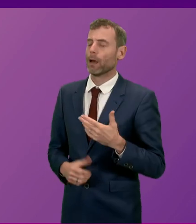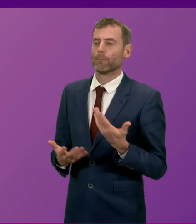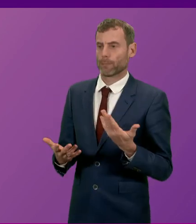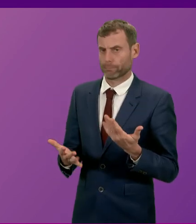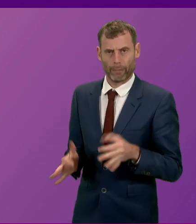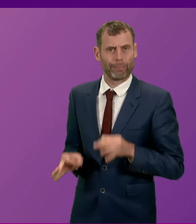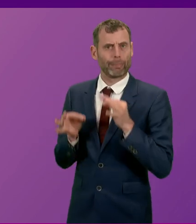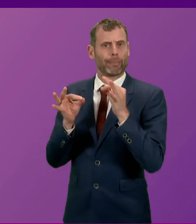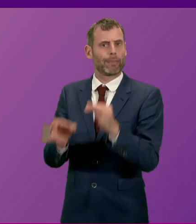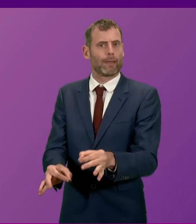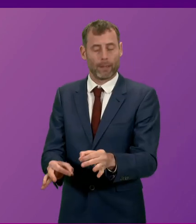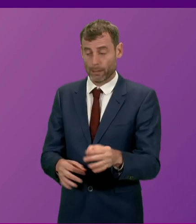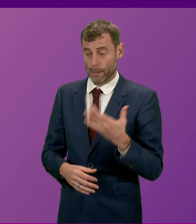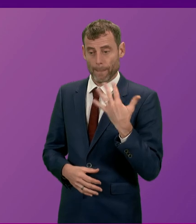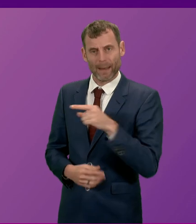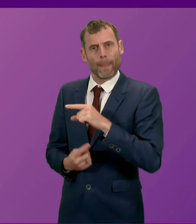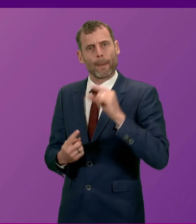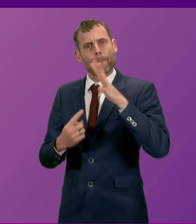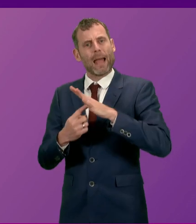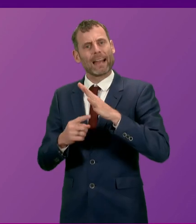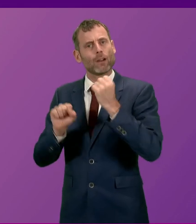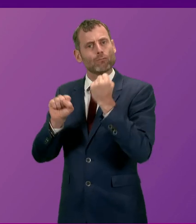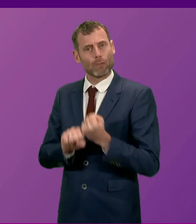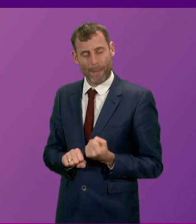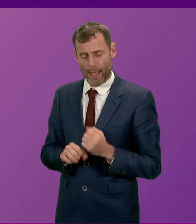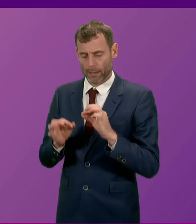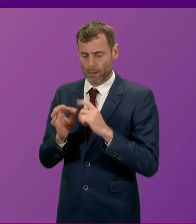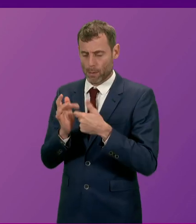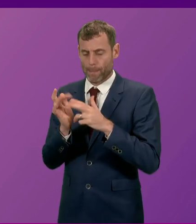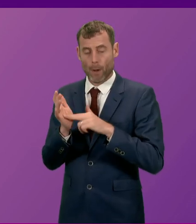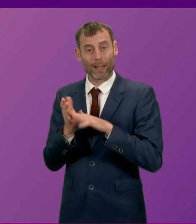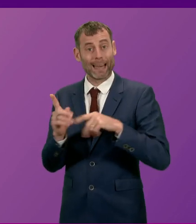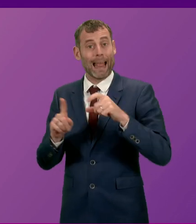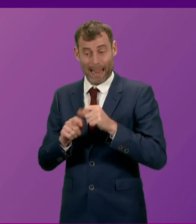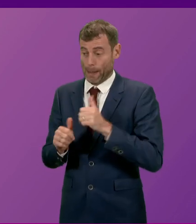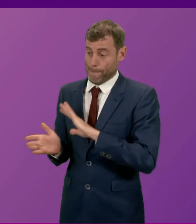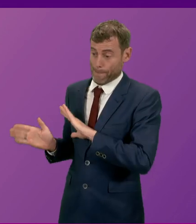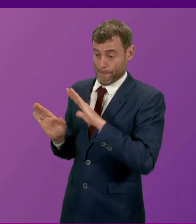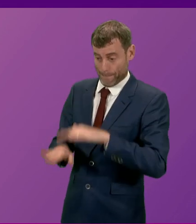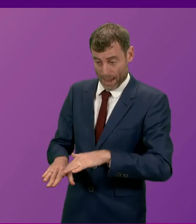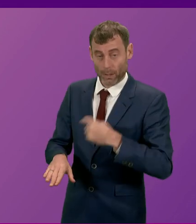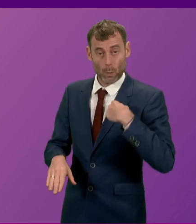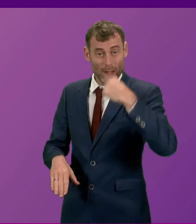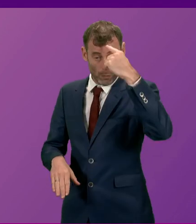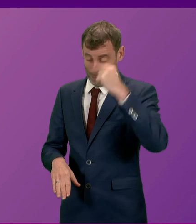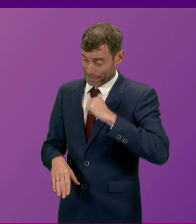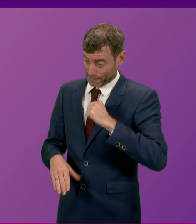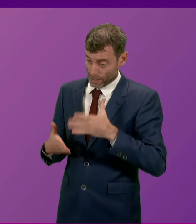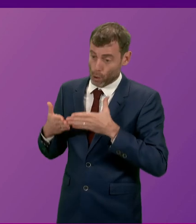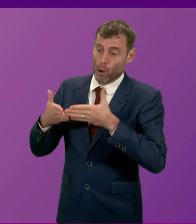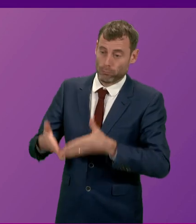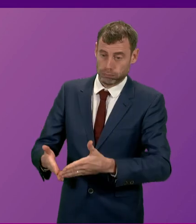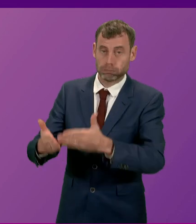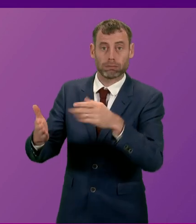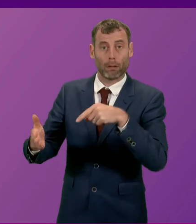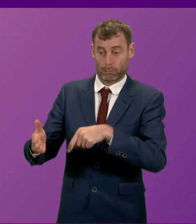its significant repairs in Birkenhead, and we expected it to go back into service, but the issue that